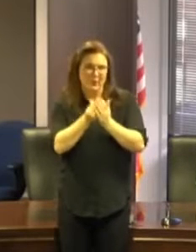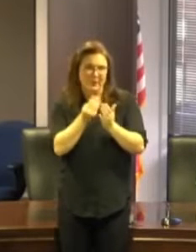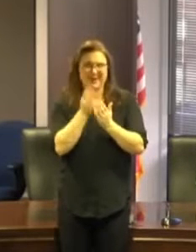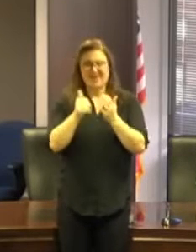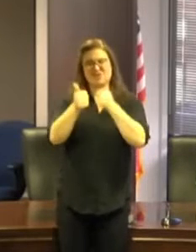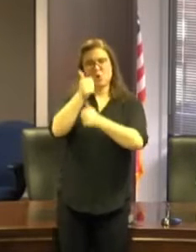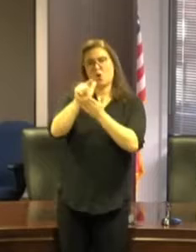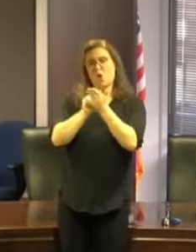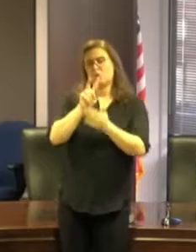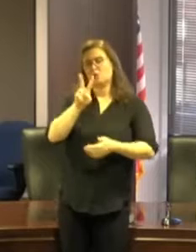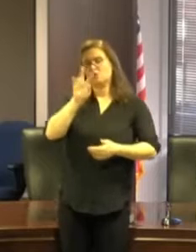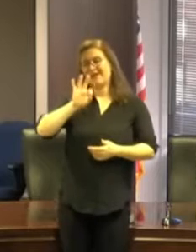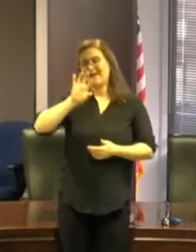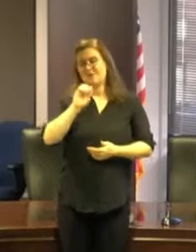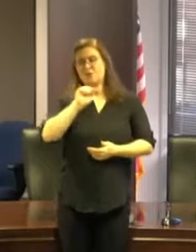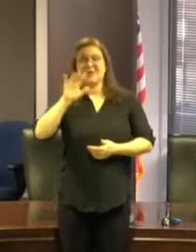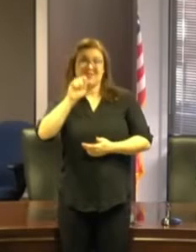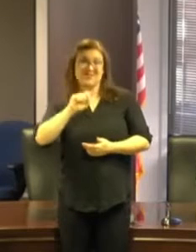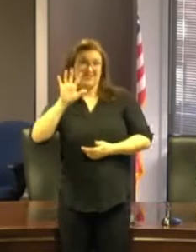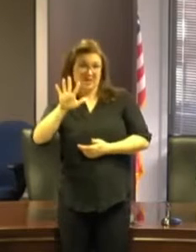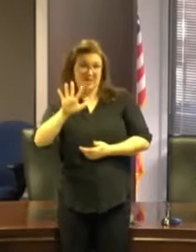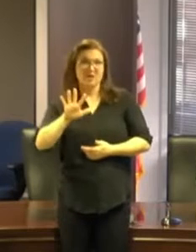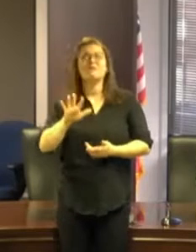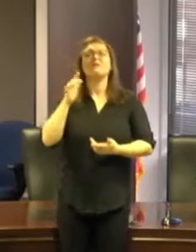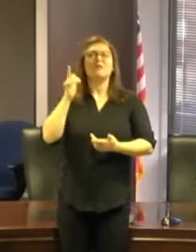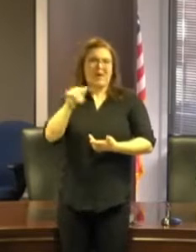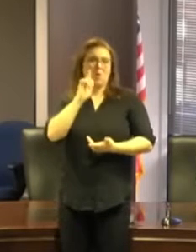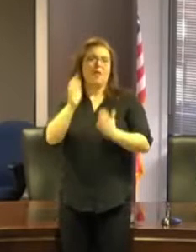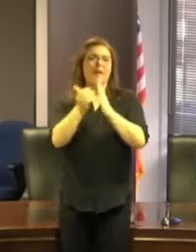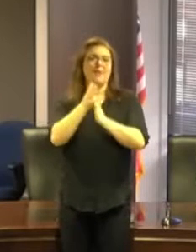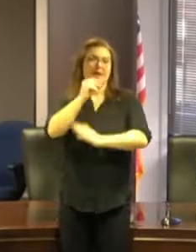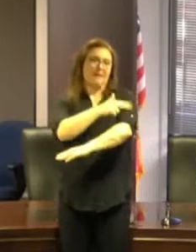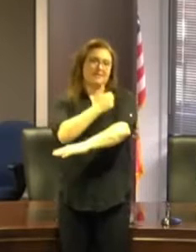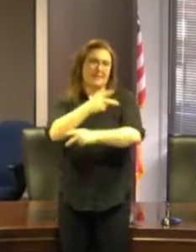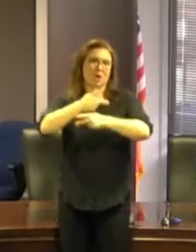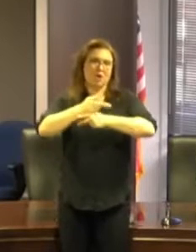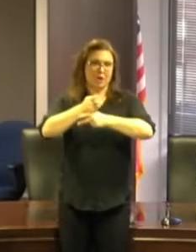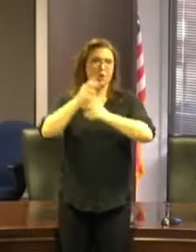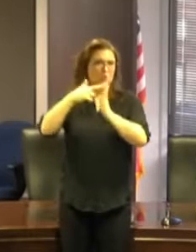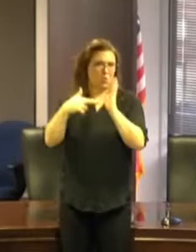290-5-5 and to publish the amended hospital care for the indigent rules under chapter